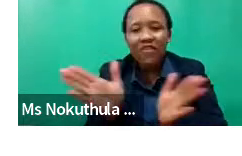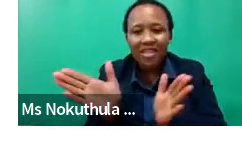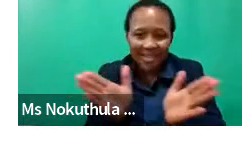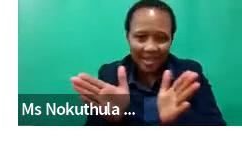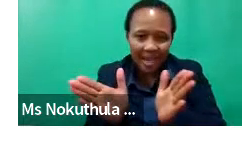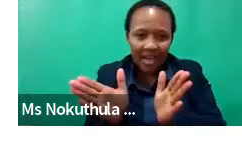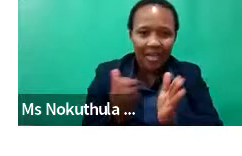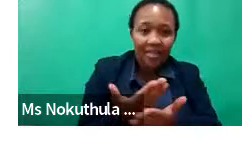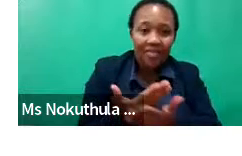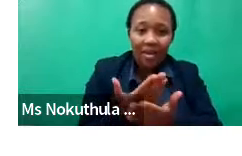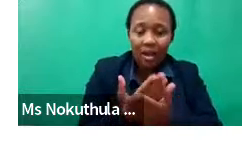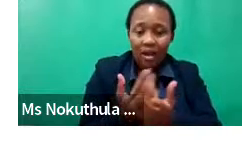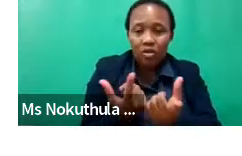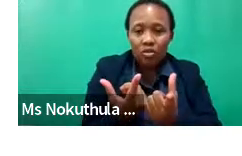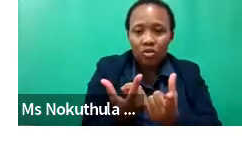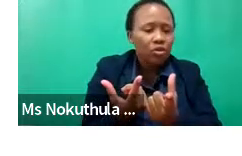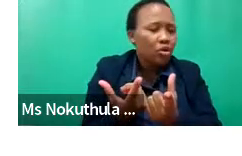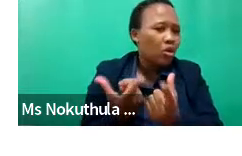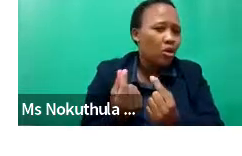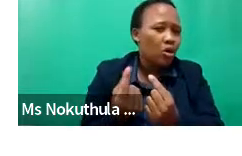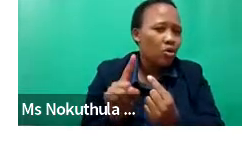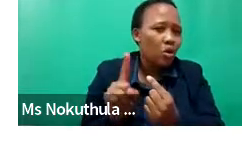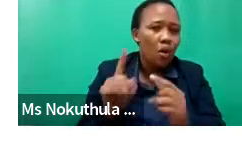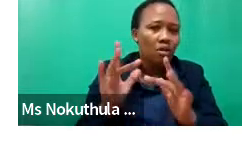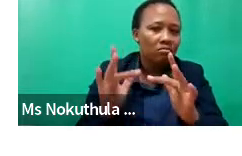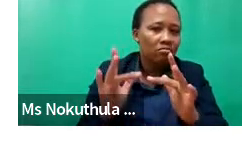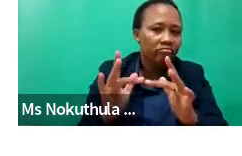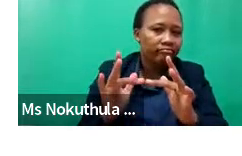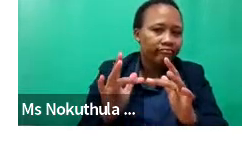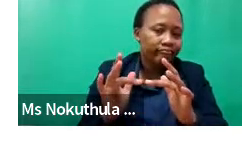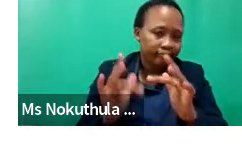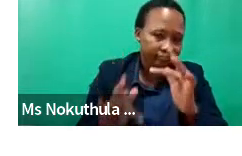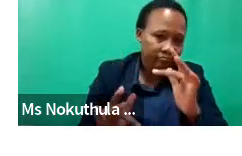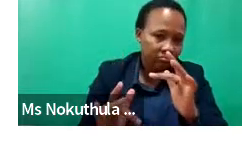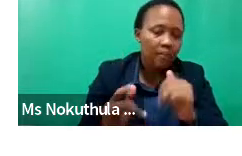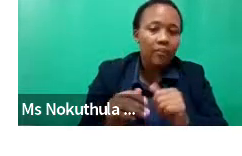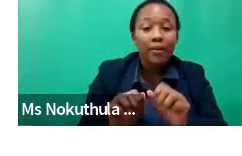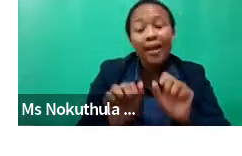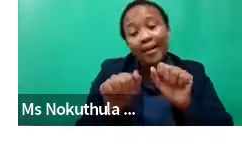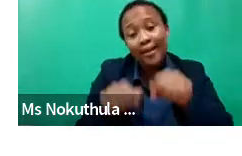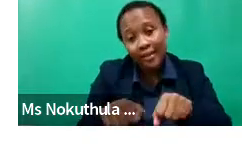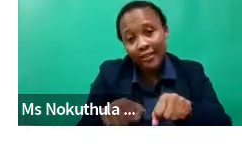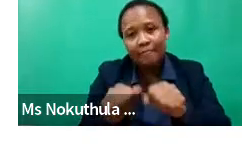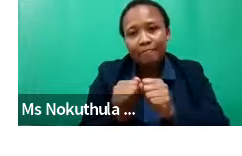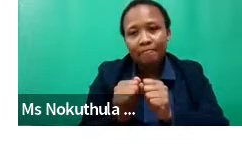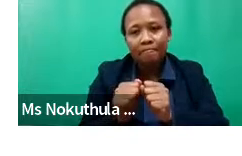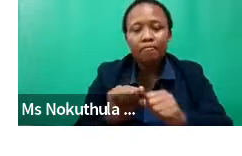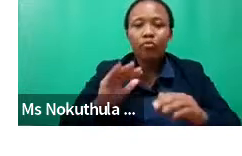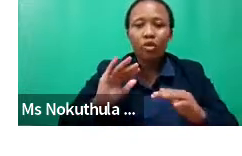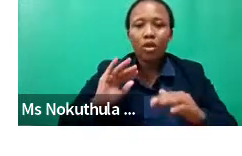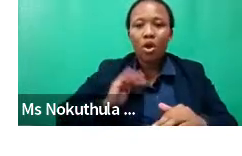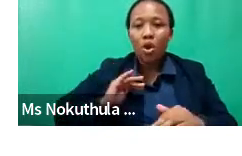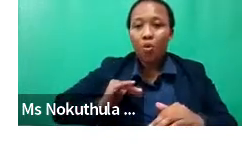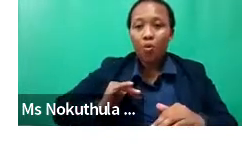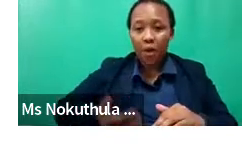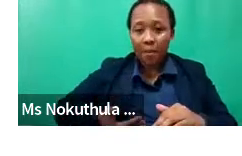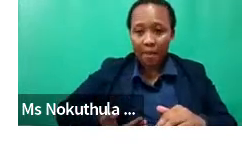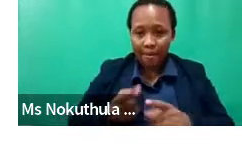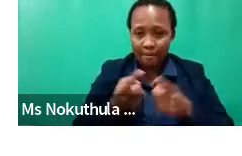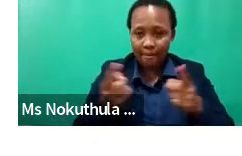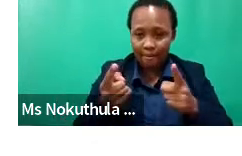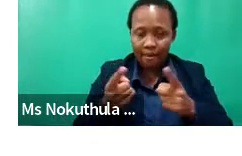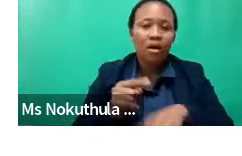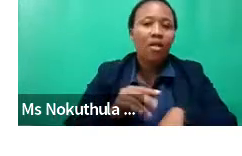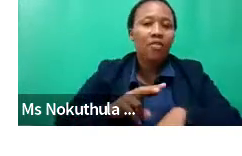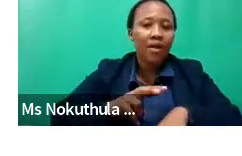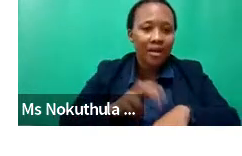that never happened. So in all, please go to the next one, conclusion and recommendation, please. Conclusion